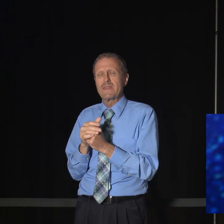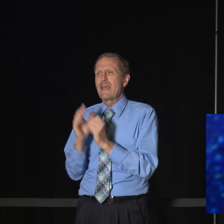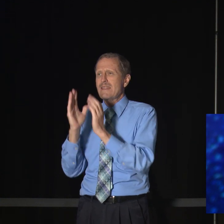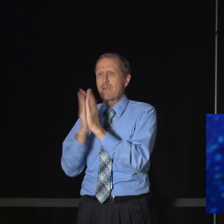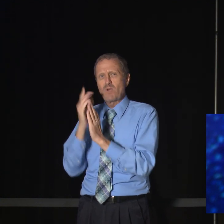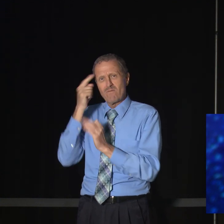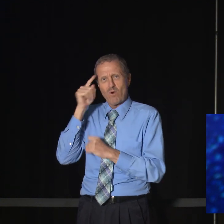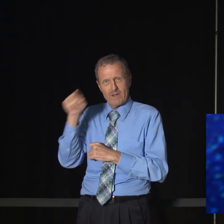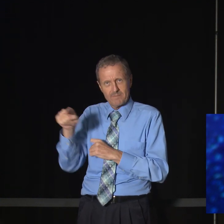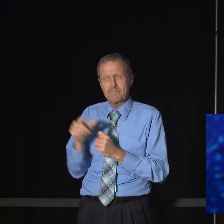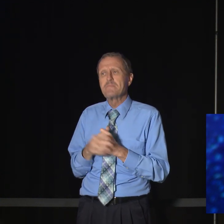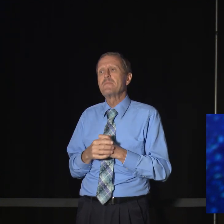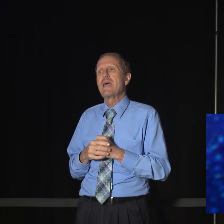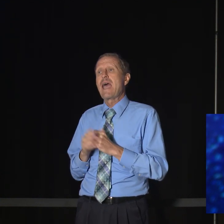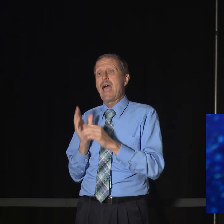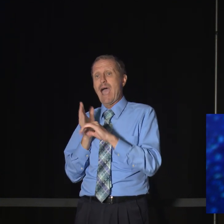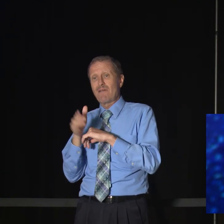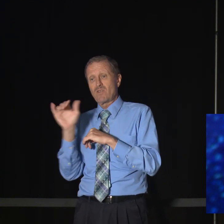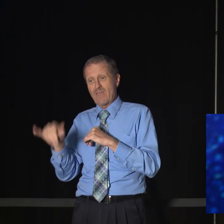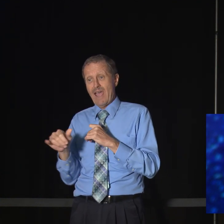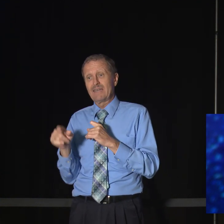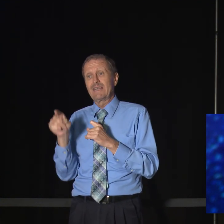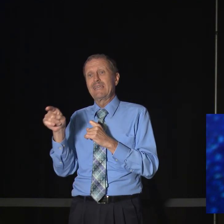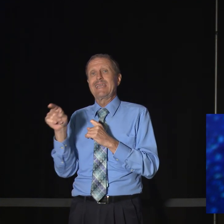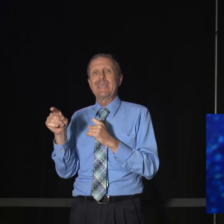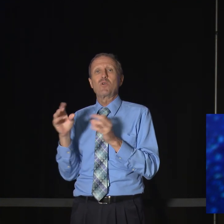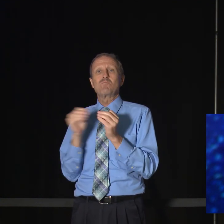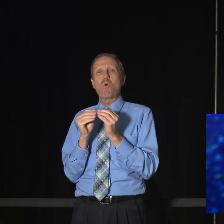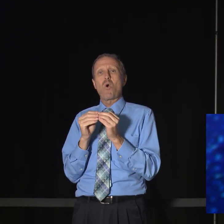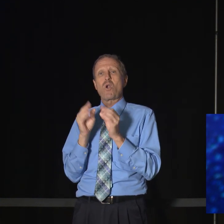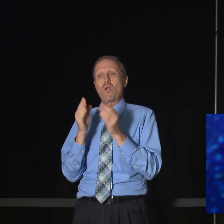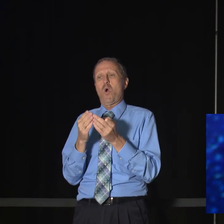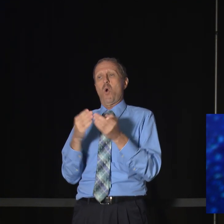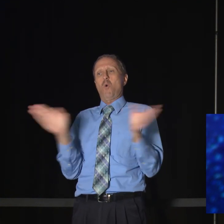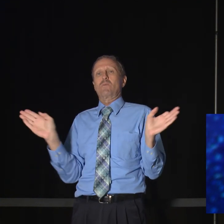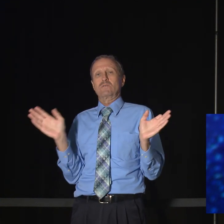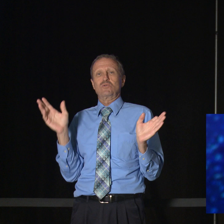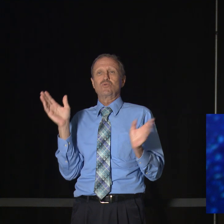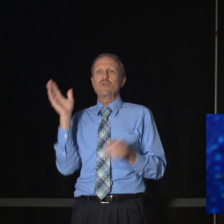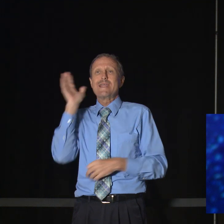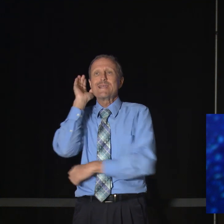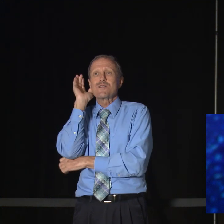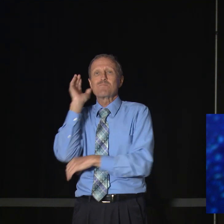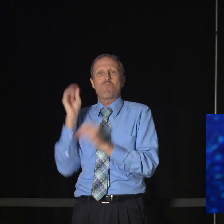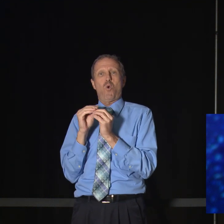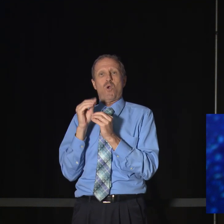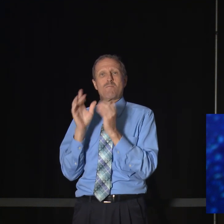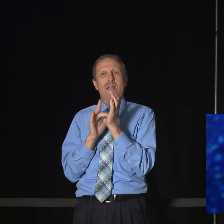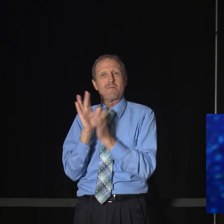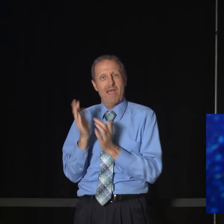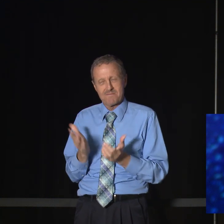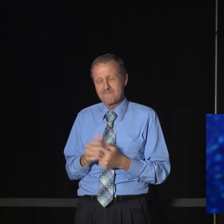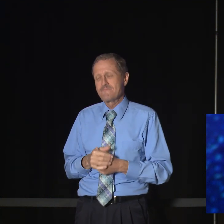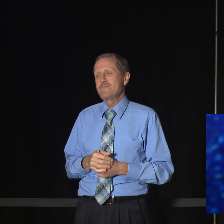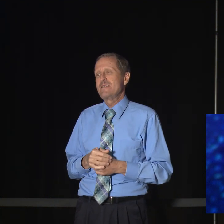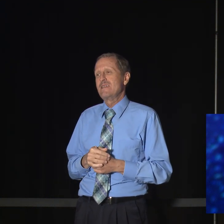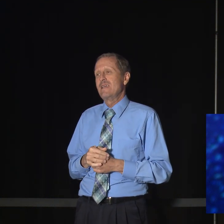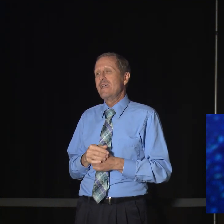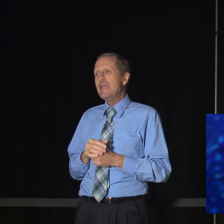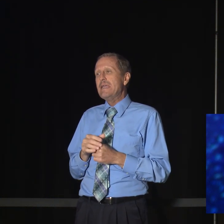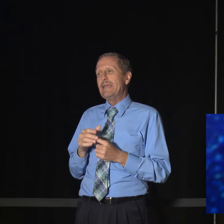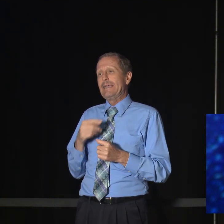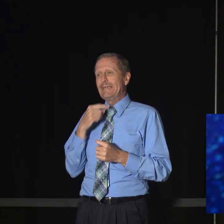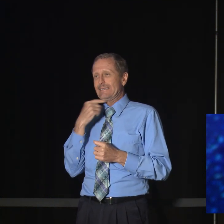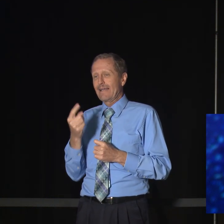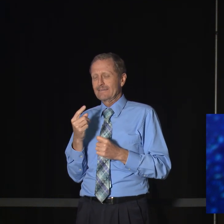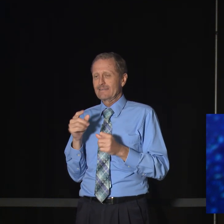for him. And after that, he was more receptive about hearing more about the Bible. And he also